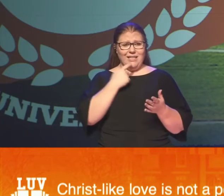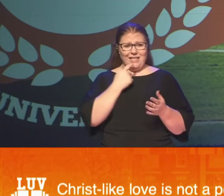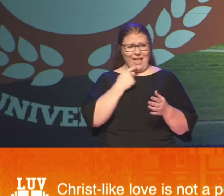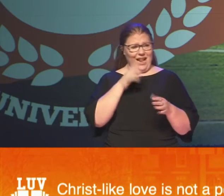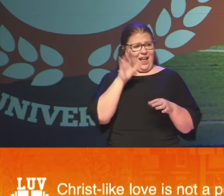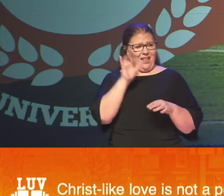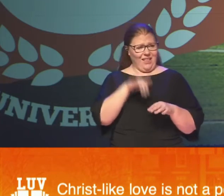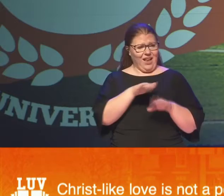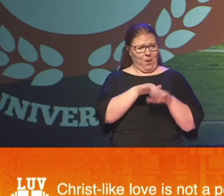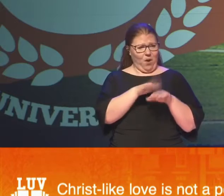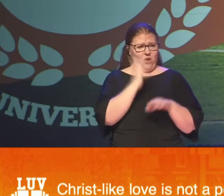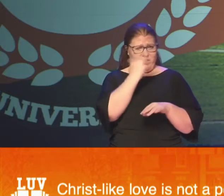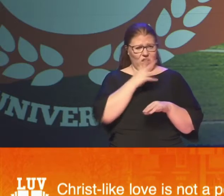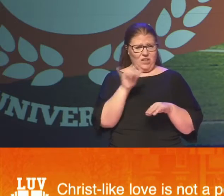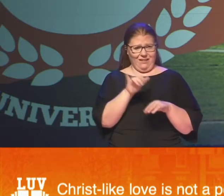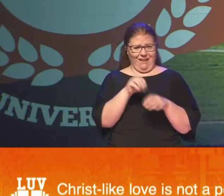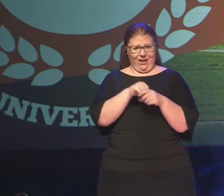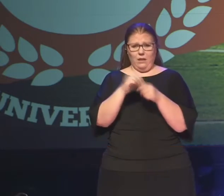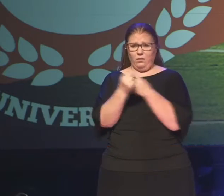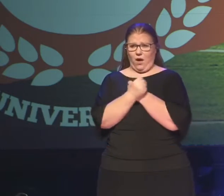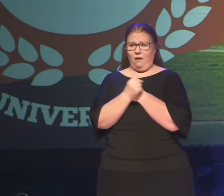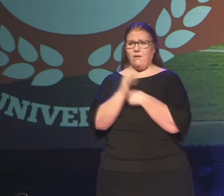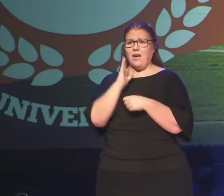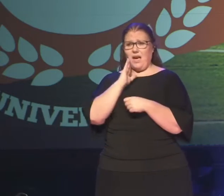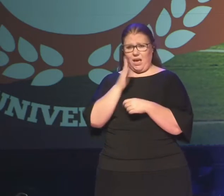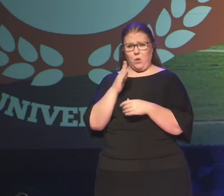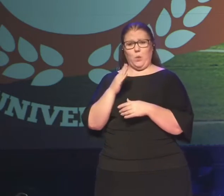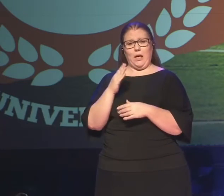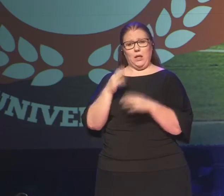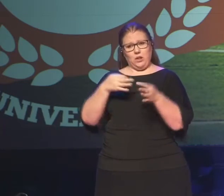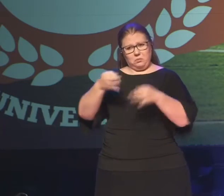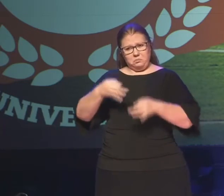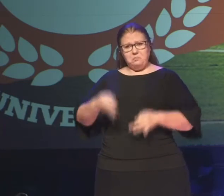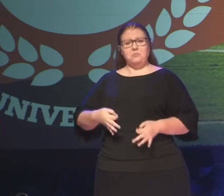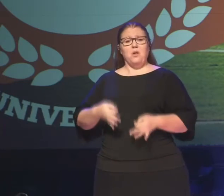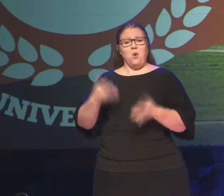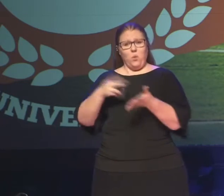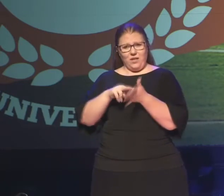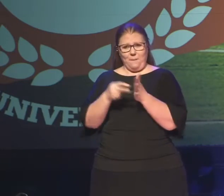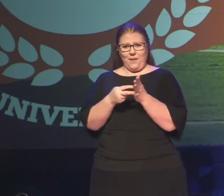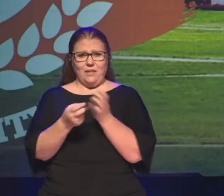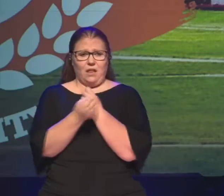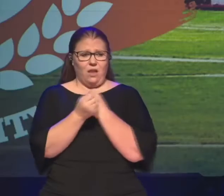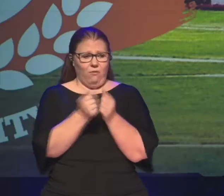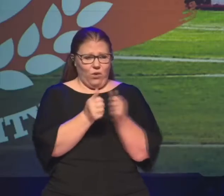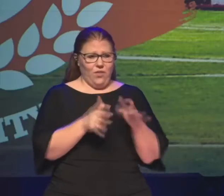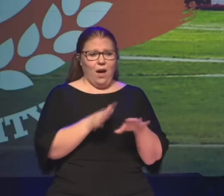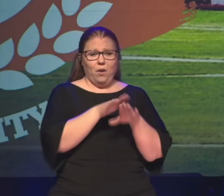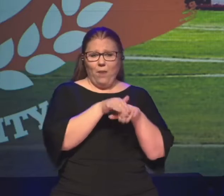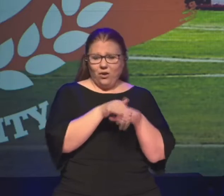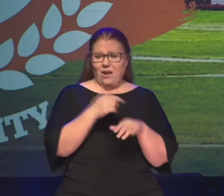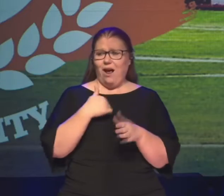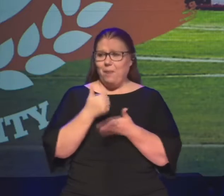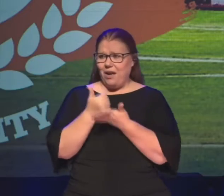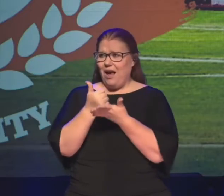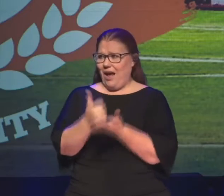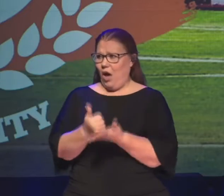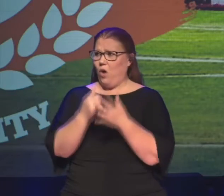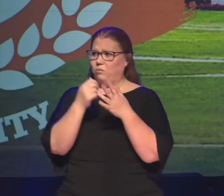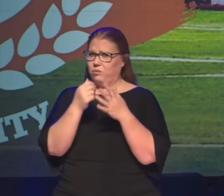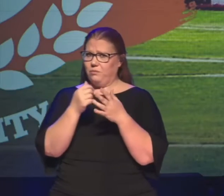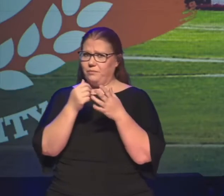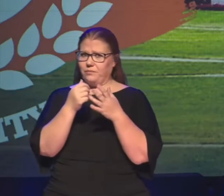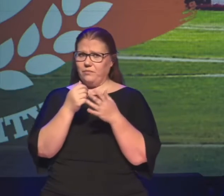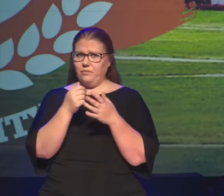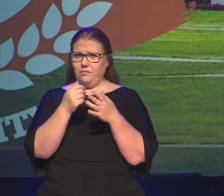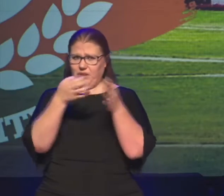looks like in love? Right? So he's going to kind of walk through and say, this is what it means to love without hypocrisy. I'm going to help break it down for you.